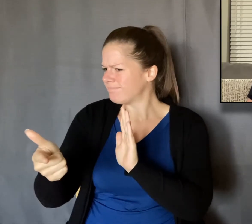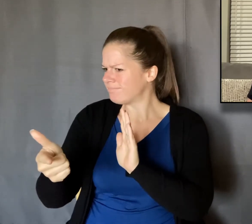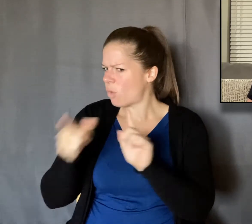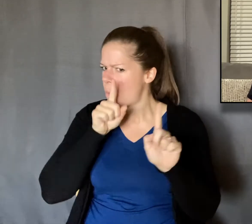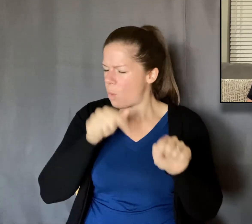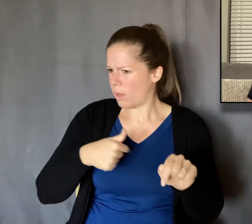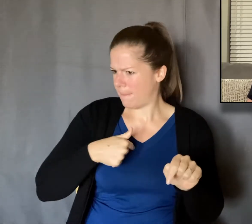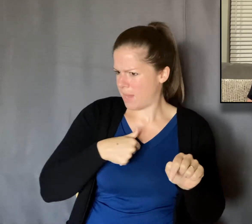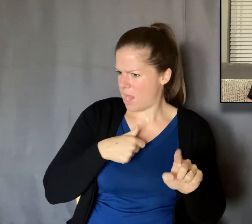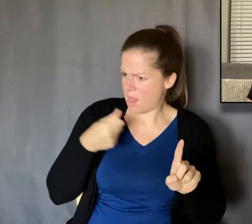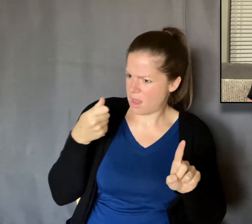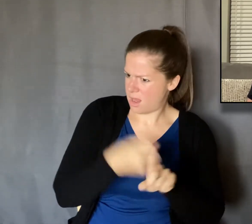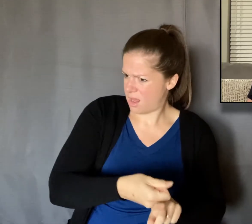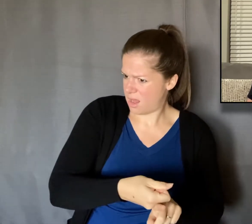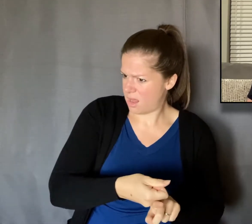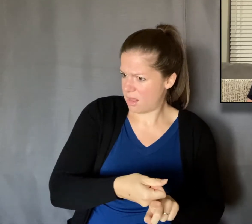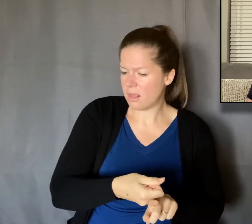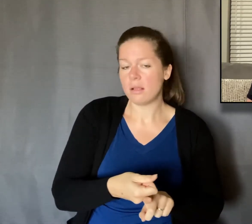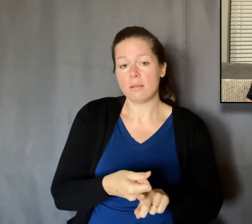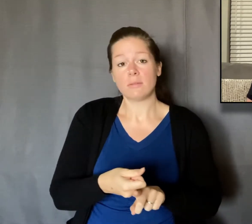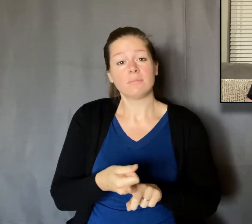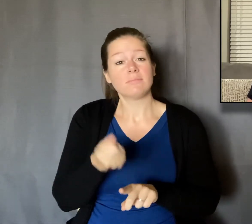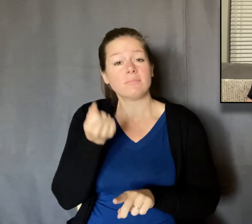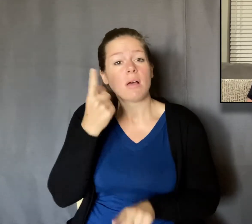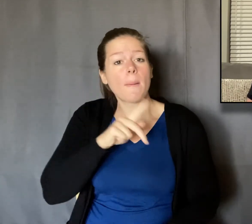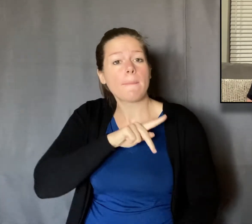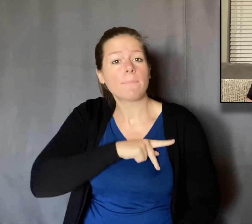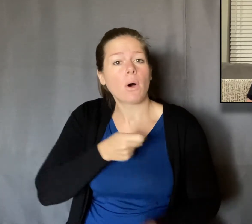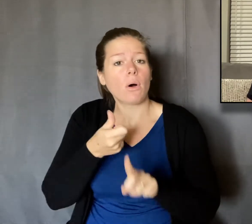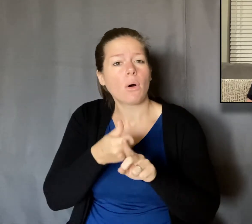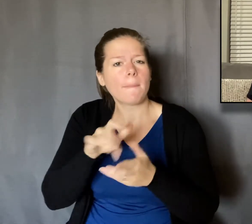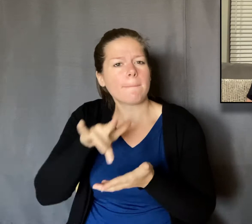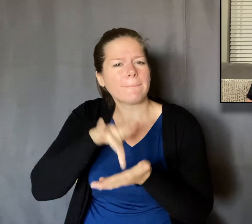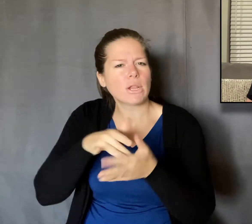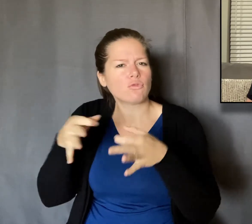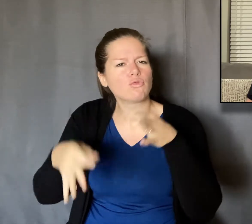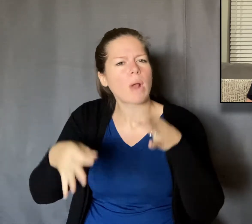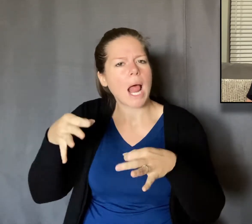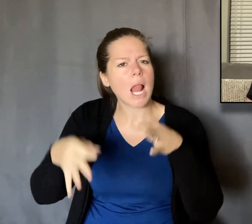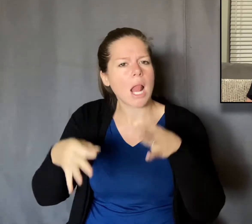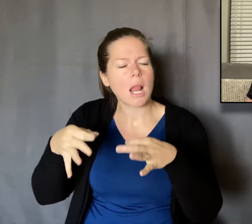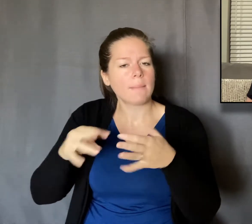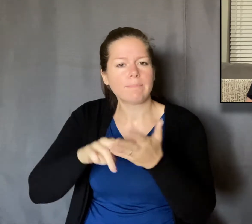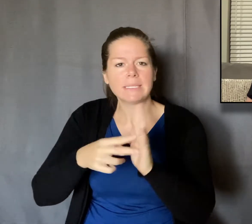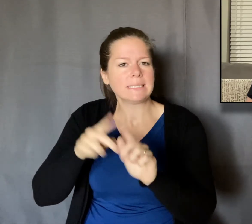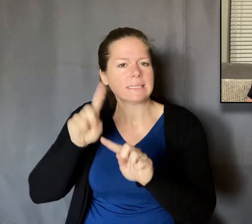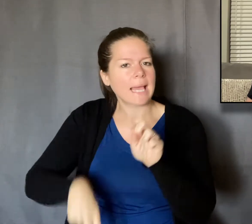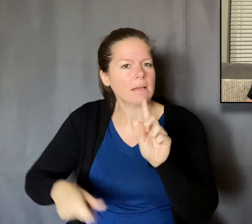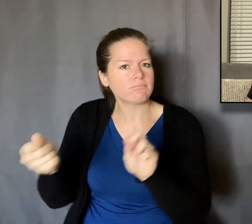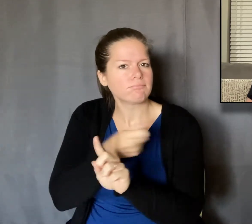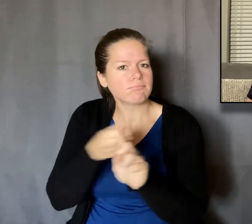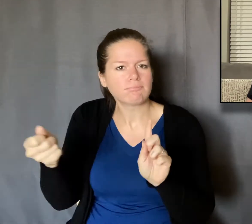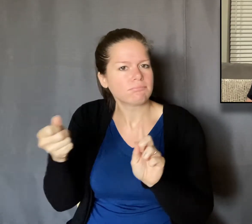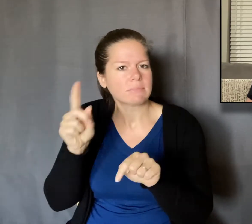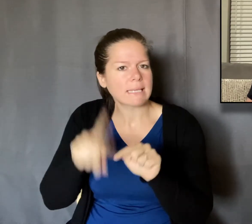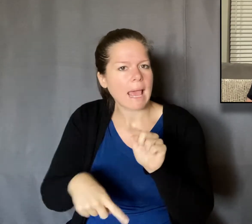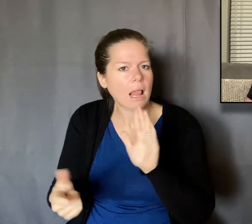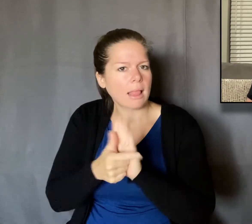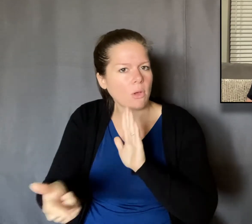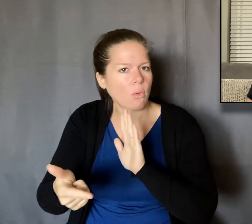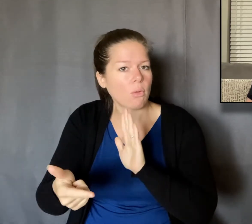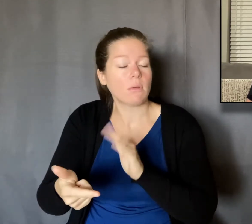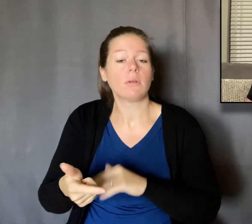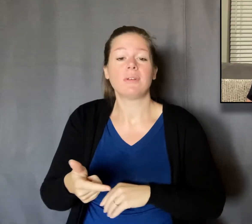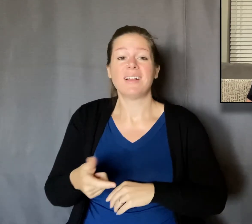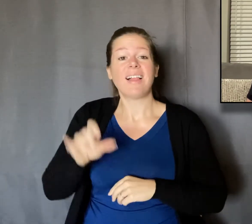to beat on somebody who was at trial. Now, you might wonder what a whitewashed wall is, and Jesus used a similar phrase with the Pharisees when he called them